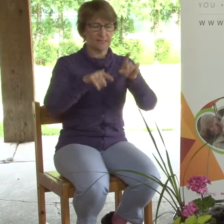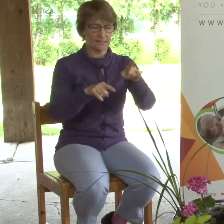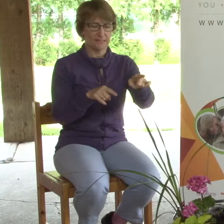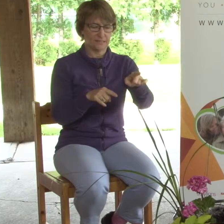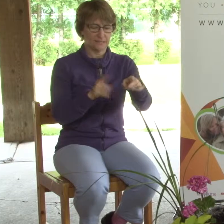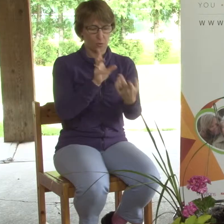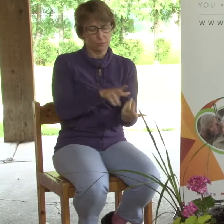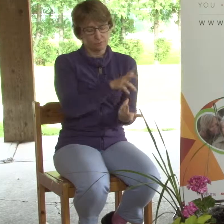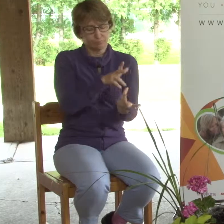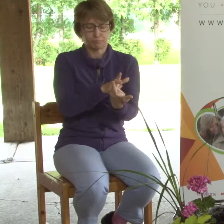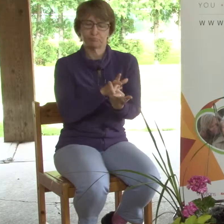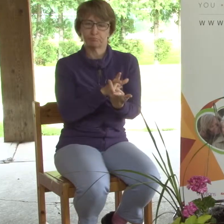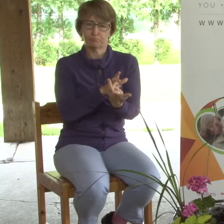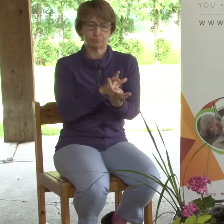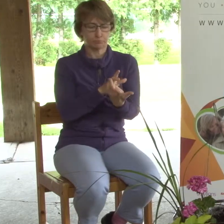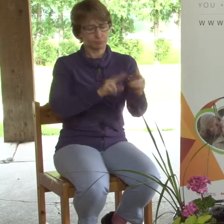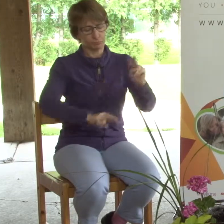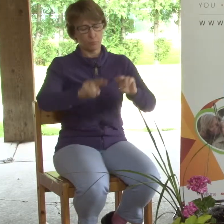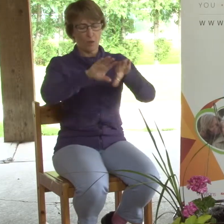of the rest of the plants that you're working with.